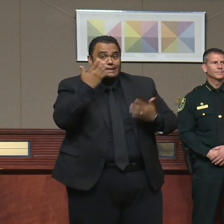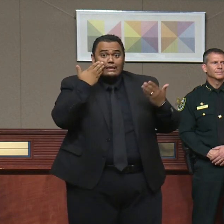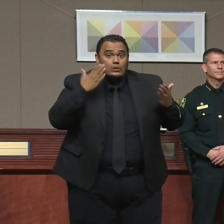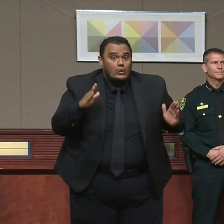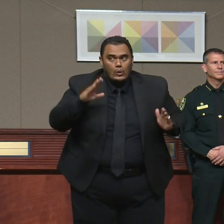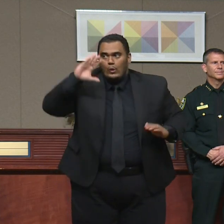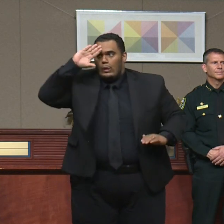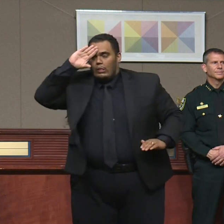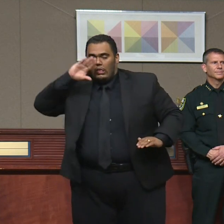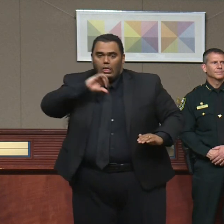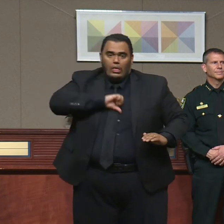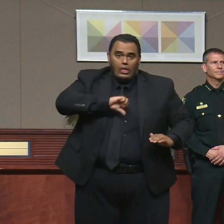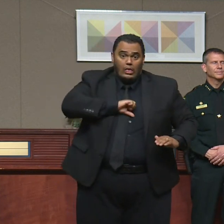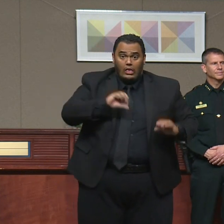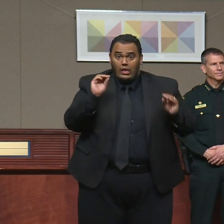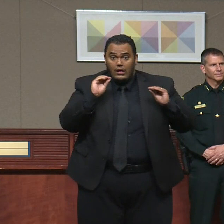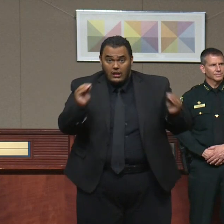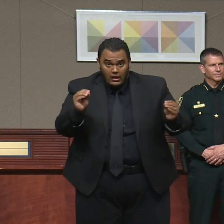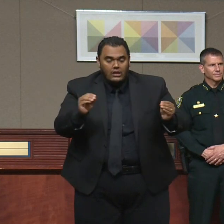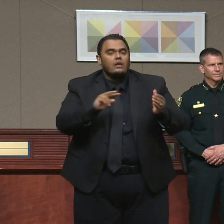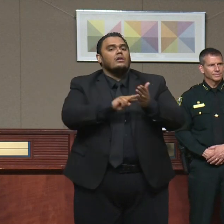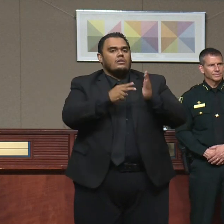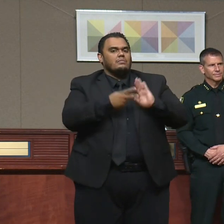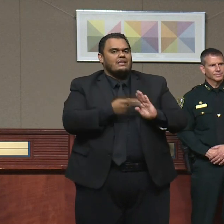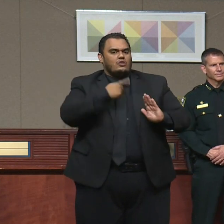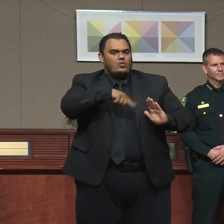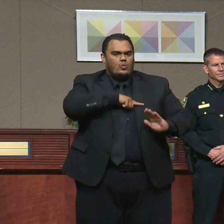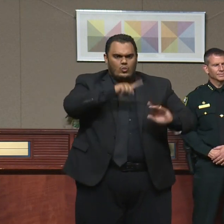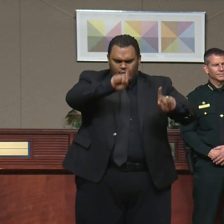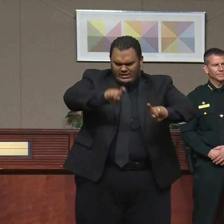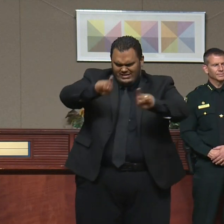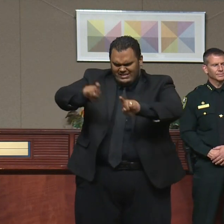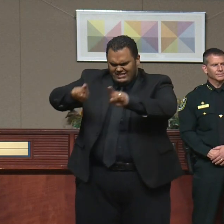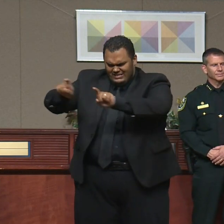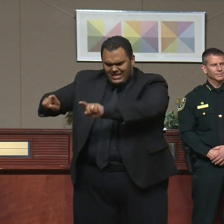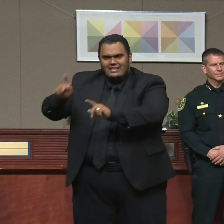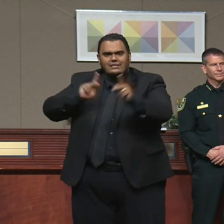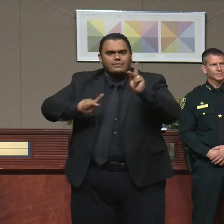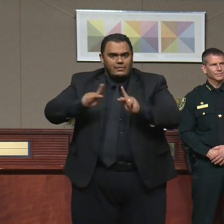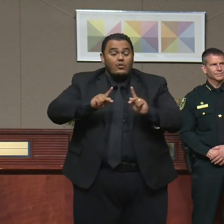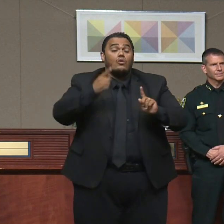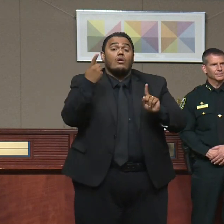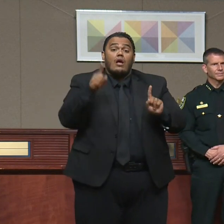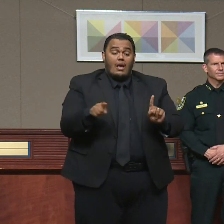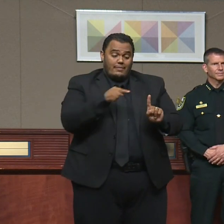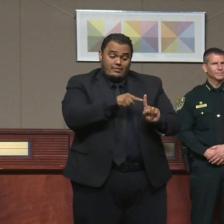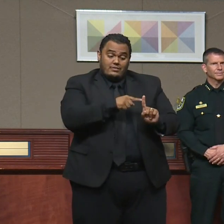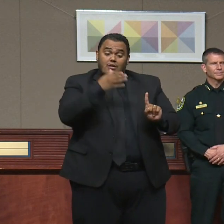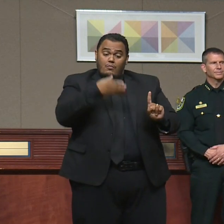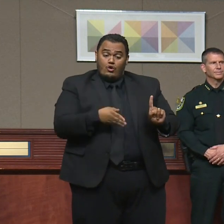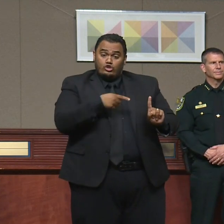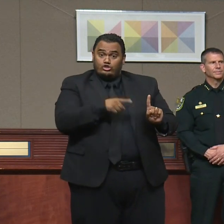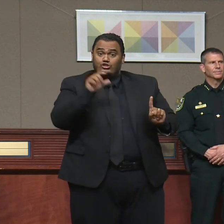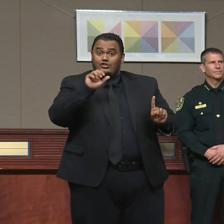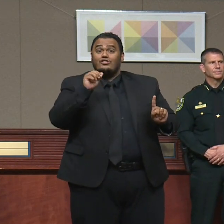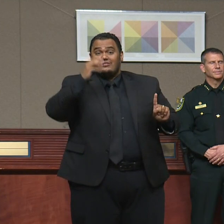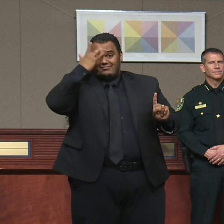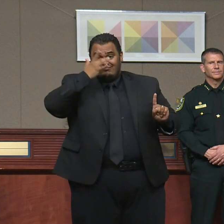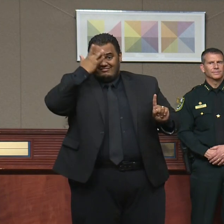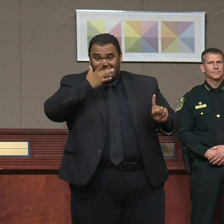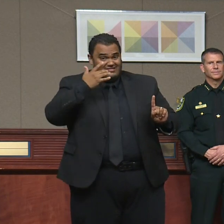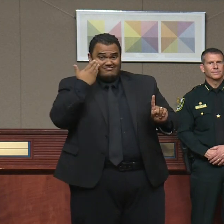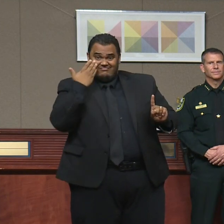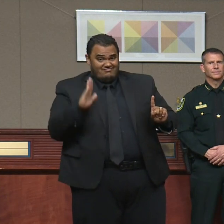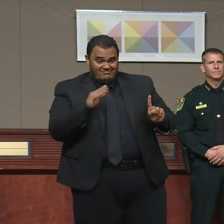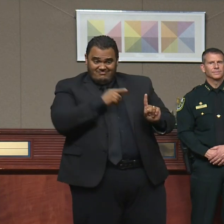start testing through the networks that we are interviewing people, even when they may be asymptomatic. Anyone that has been in